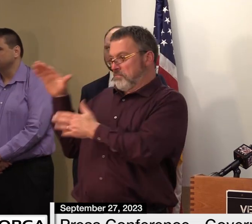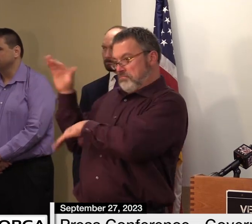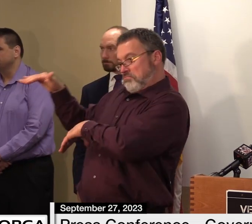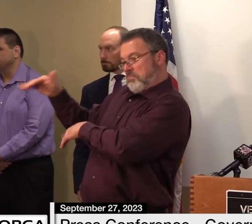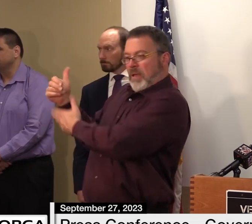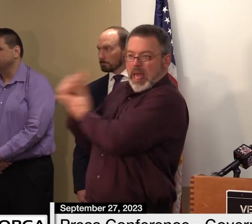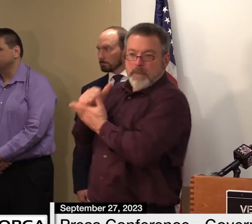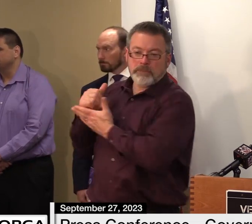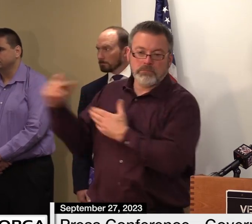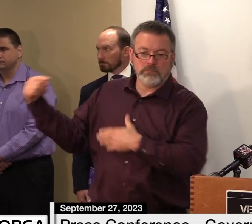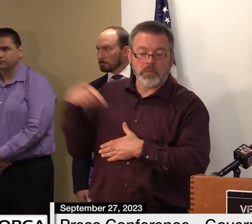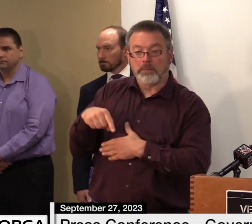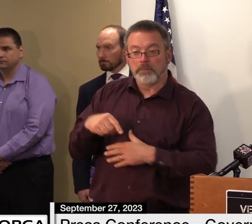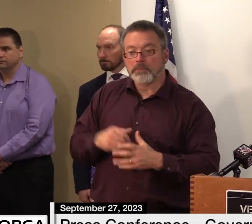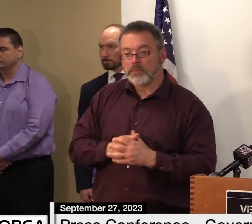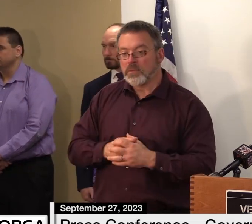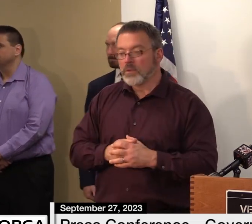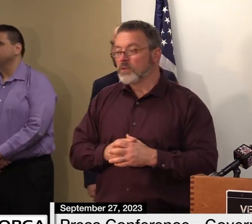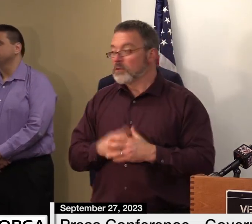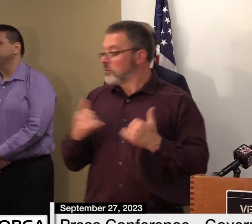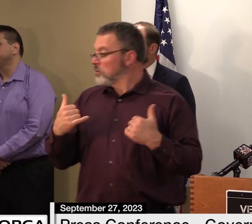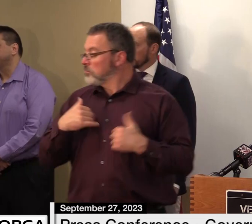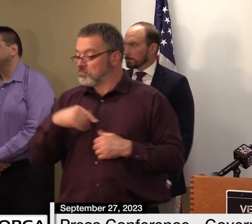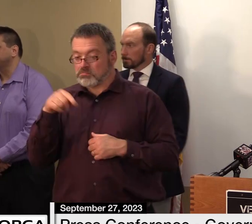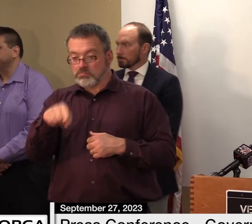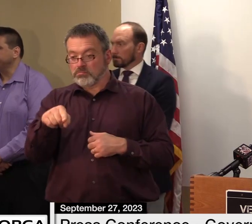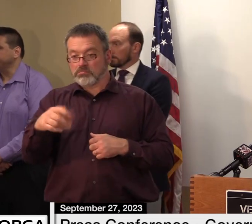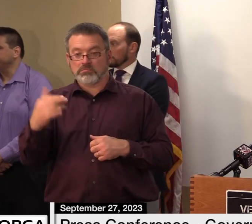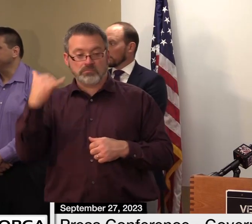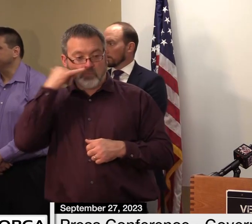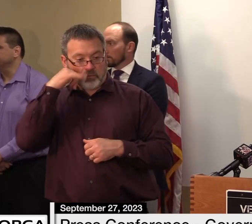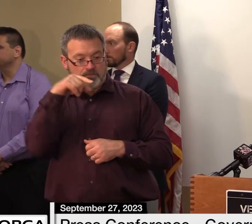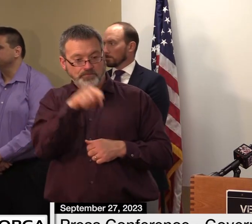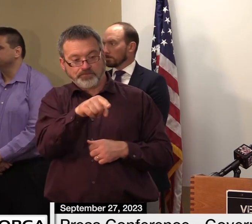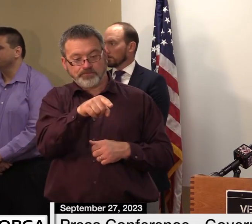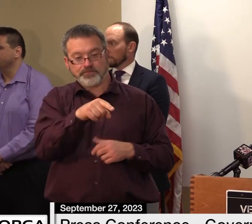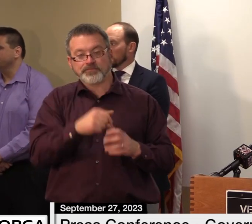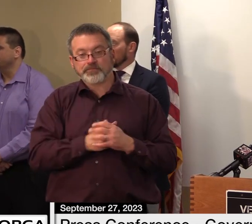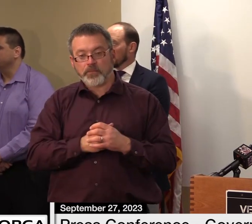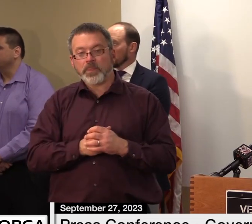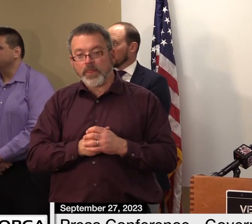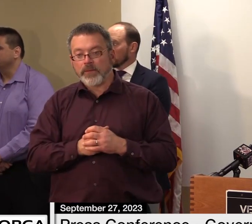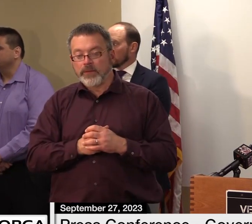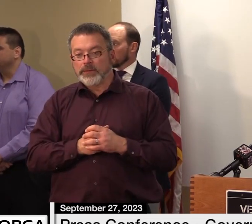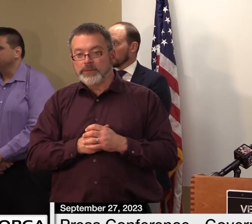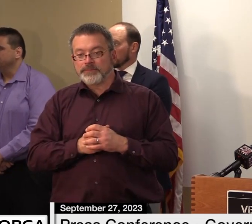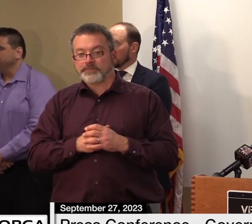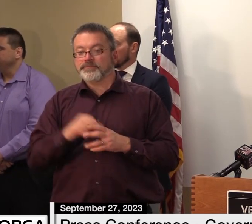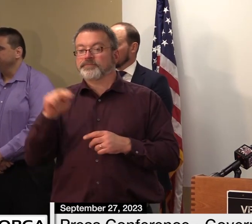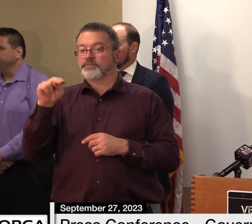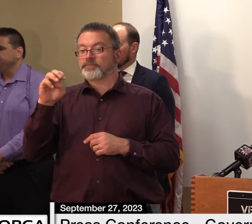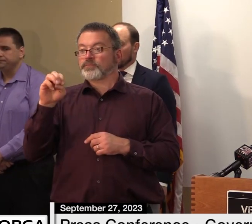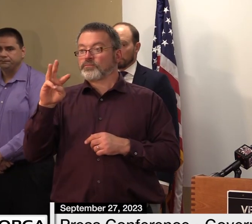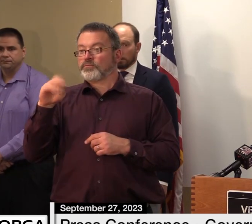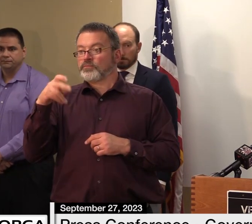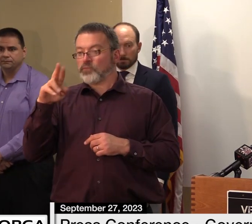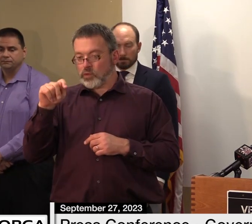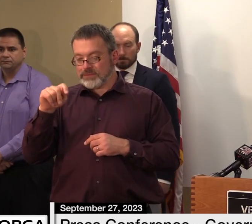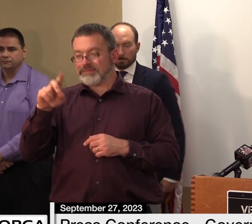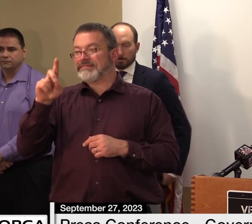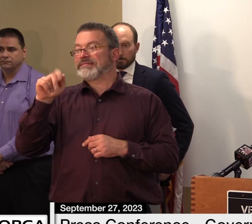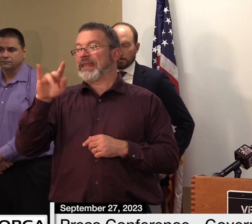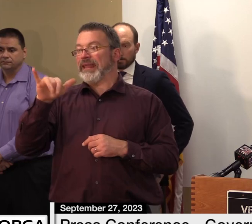Got a few folks online, and come back to the room. We'll start with Ed Barber, Newport Daily Express.